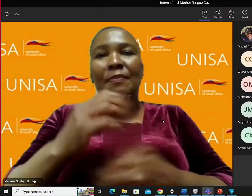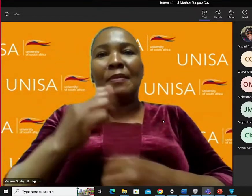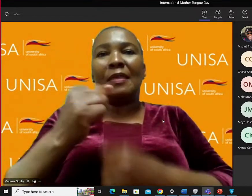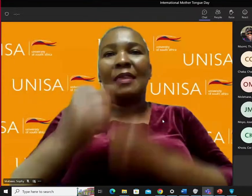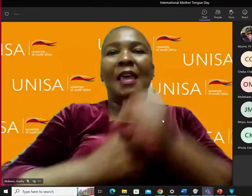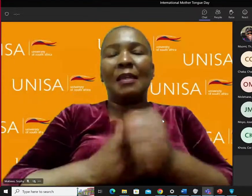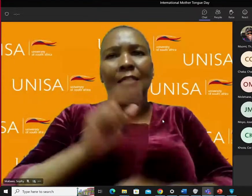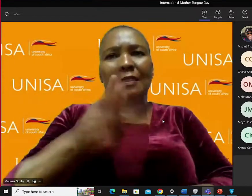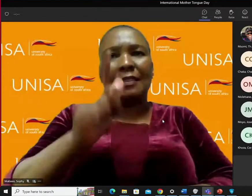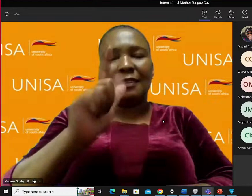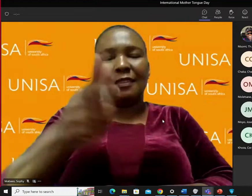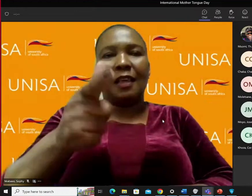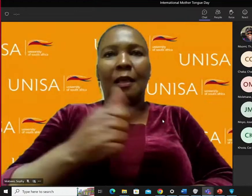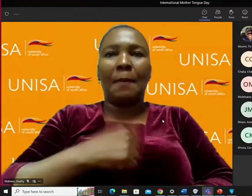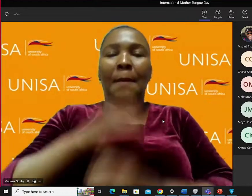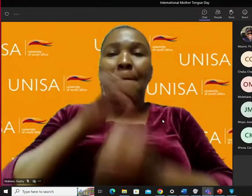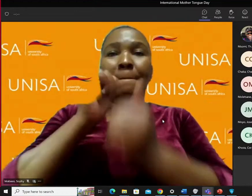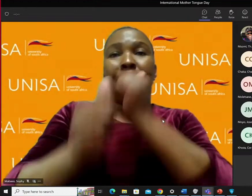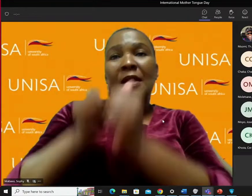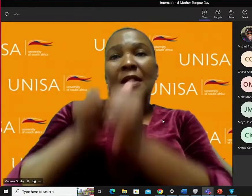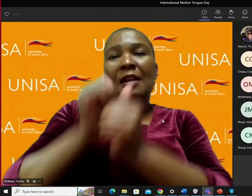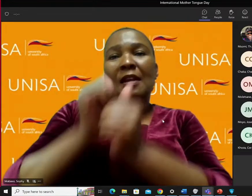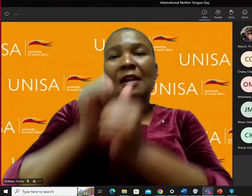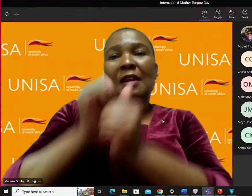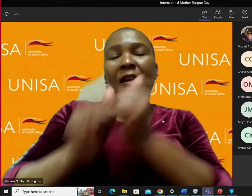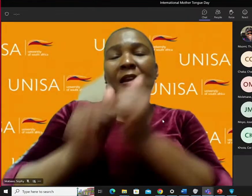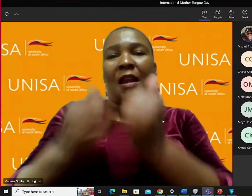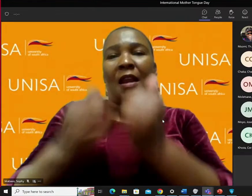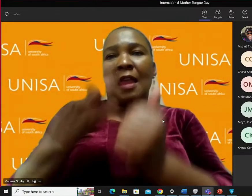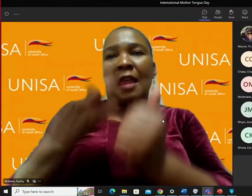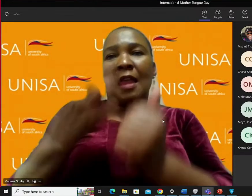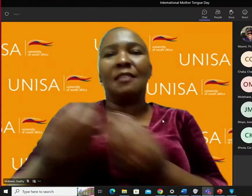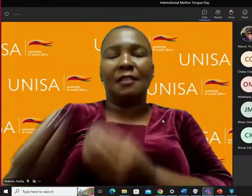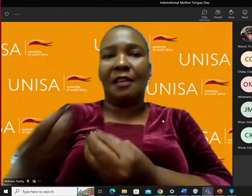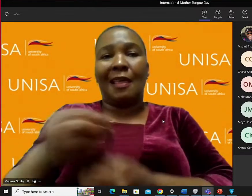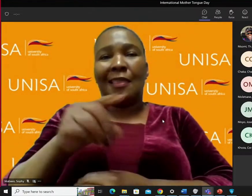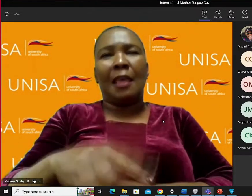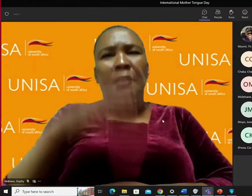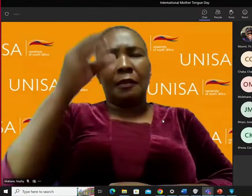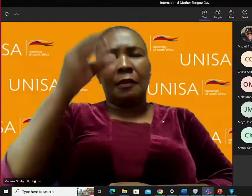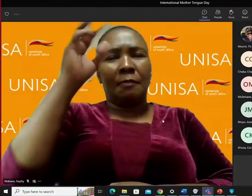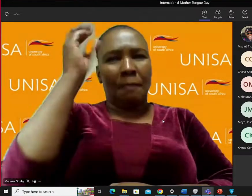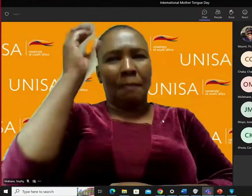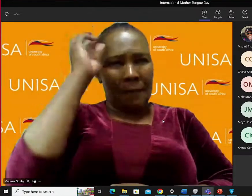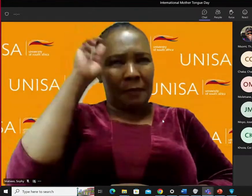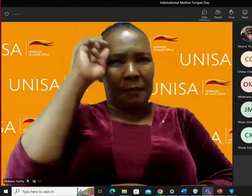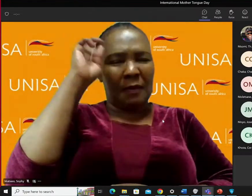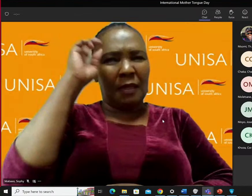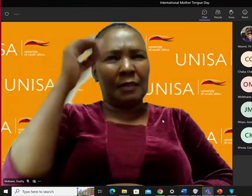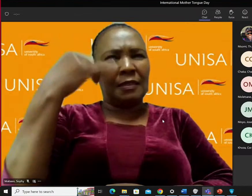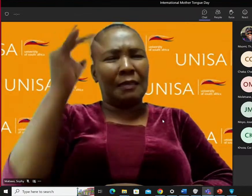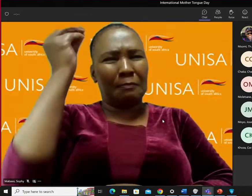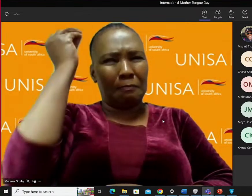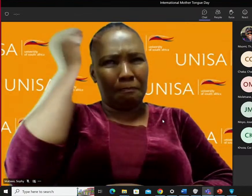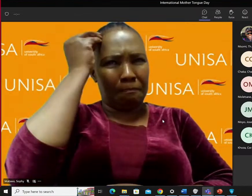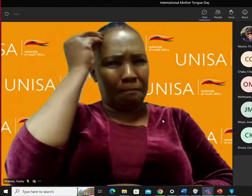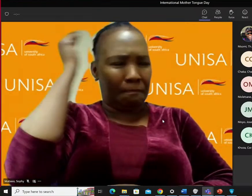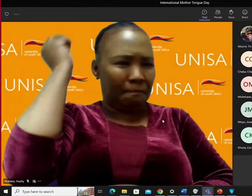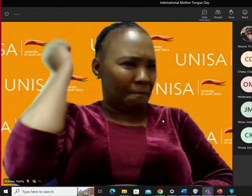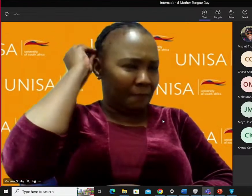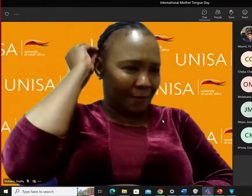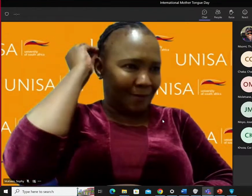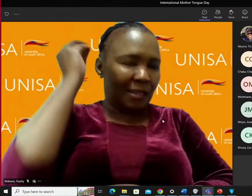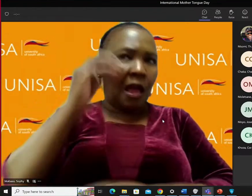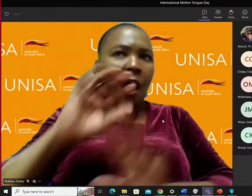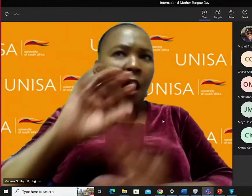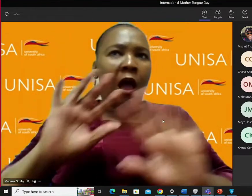brother had children, I think that memory stayed with me of how, you know,